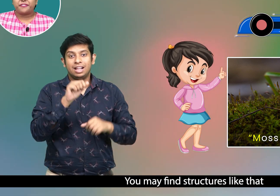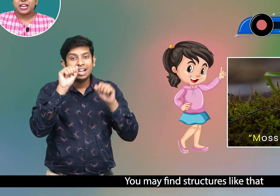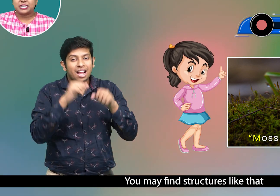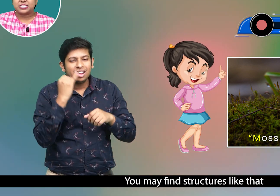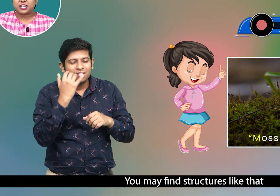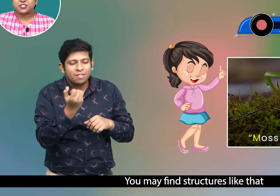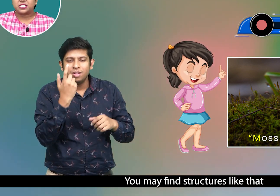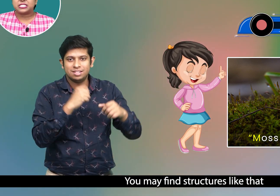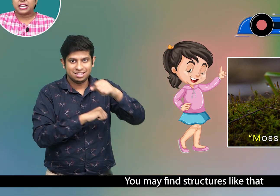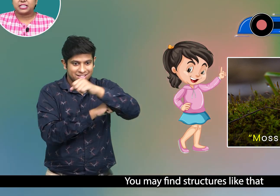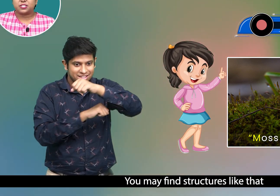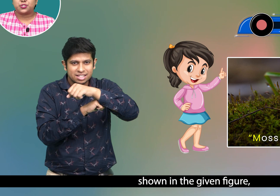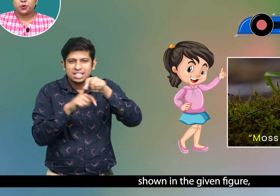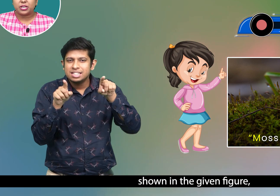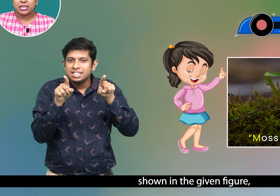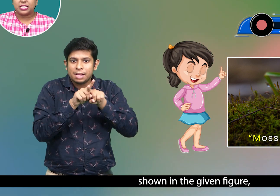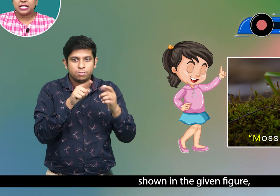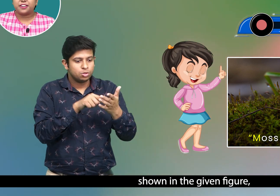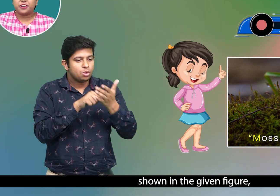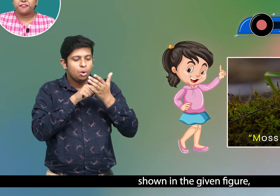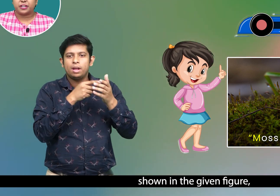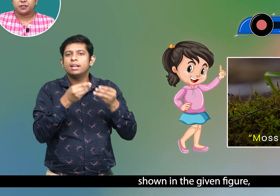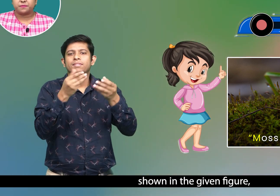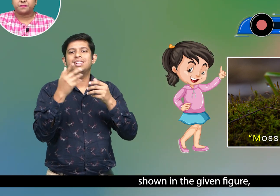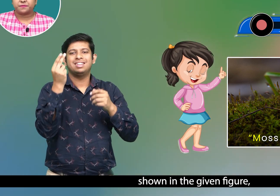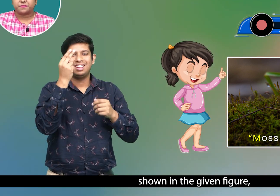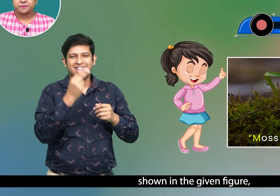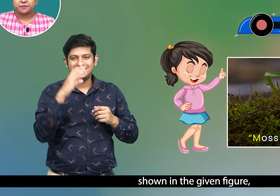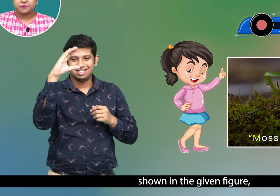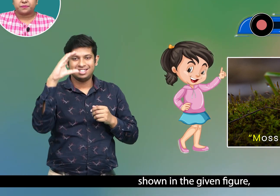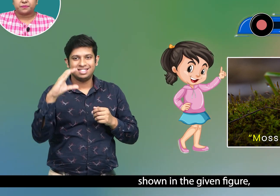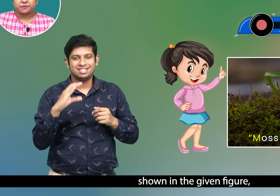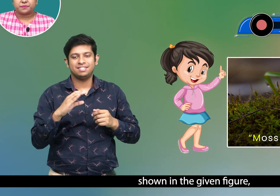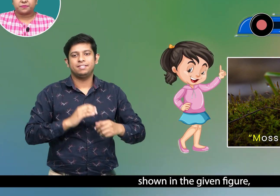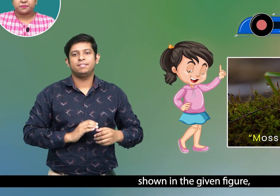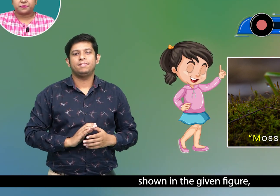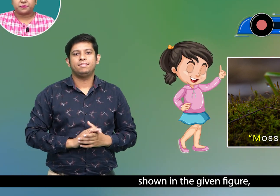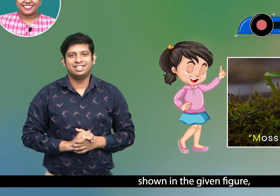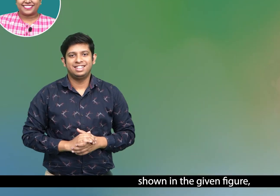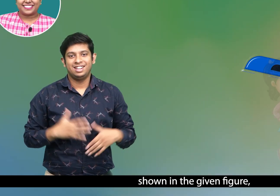You may find structures like that shown in the given figure.